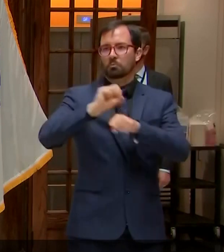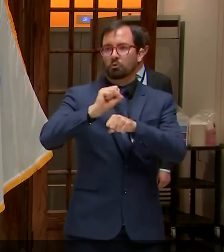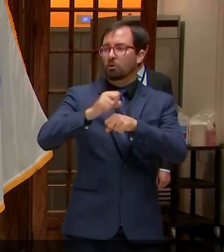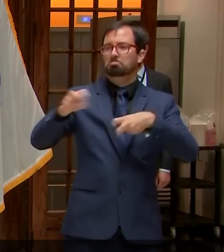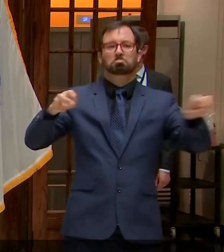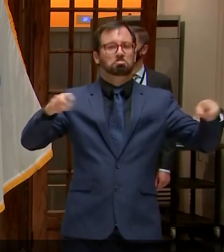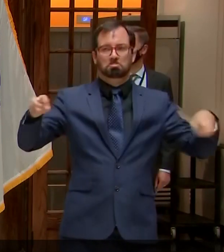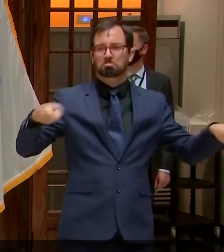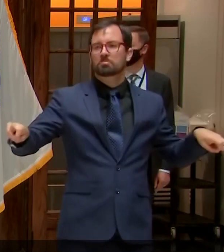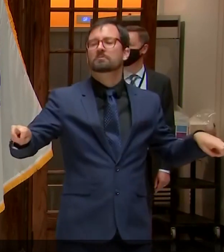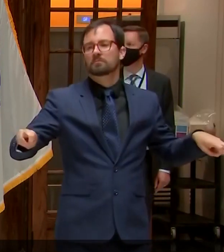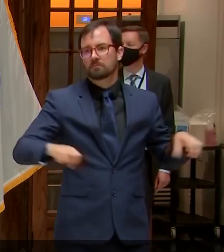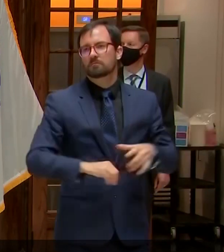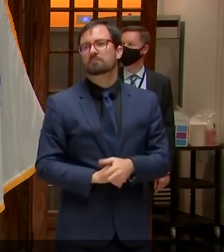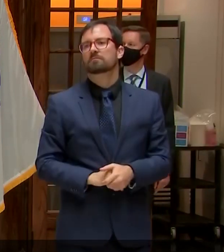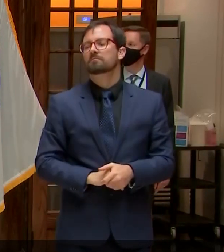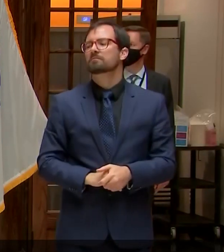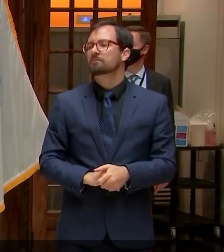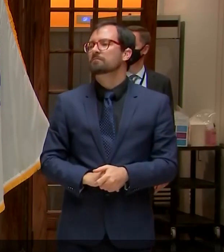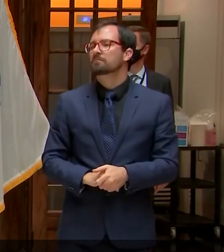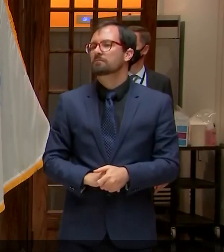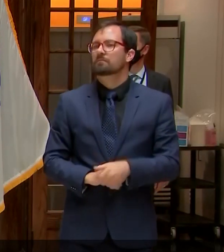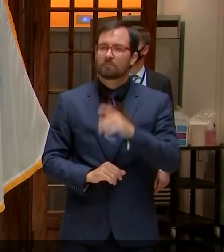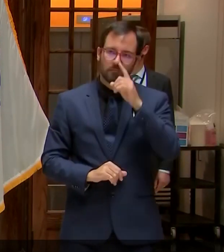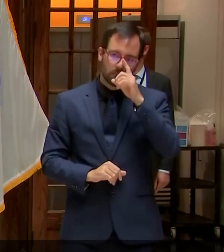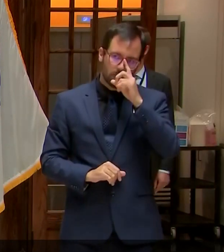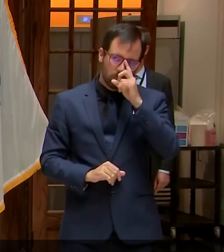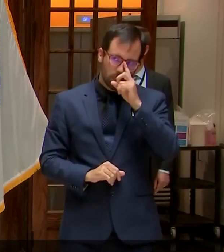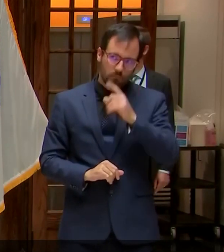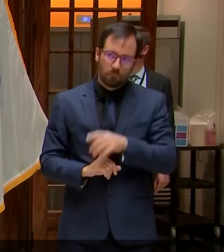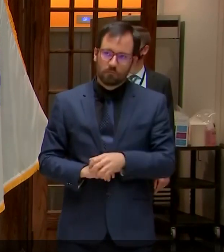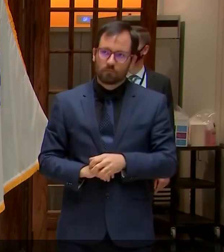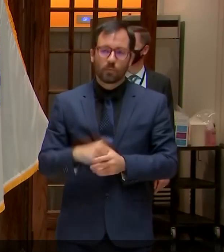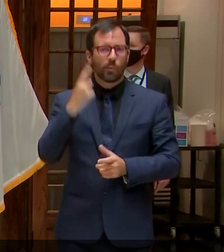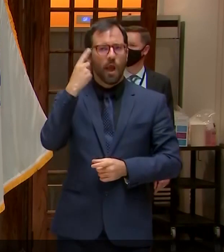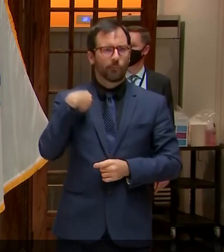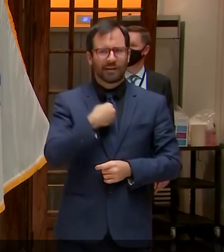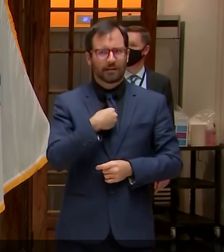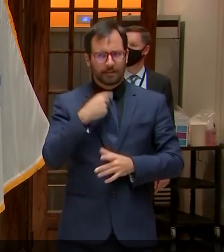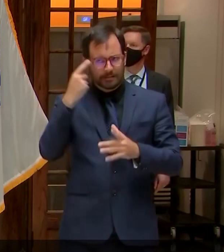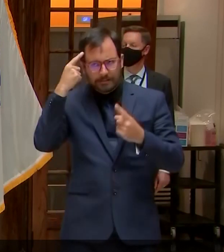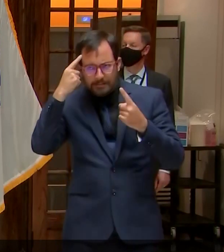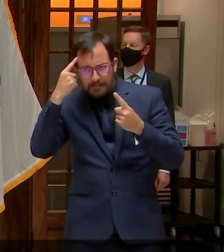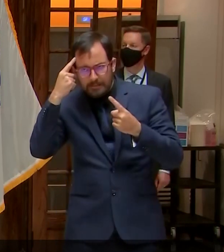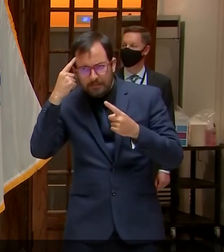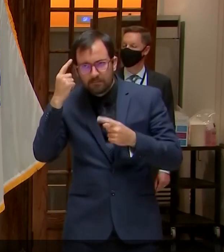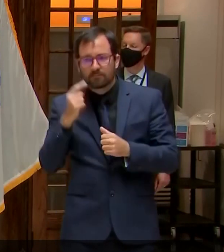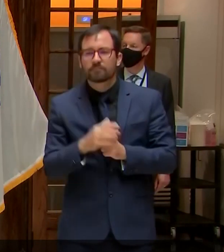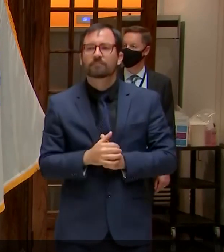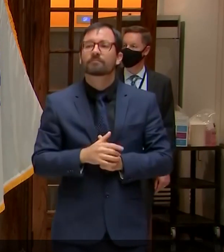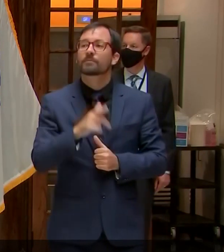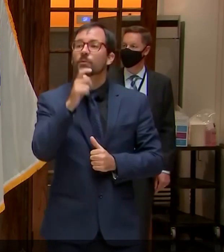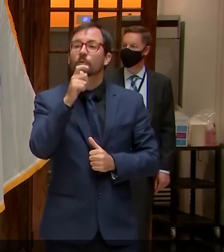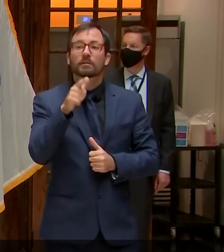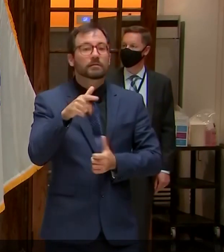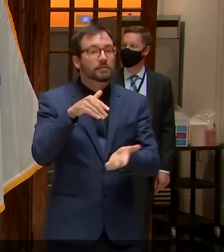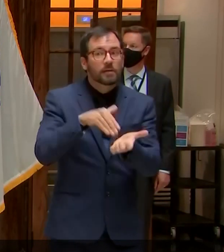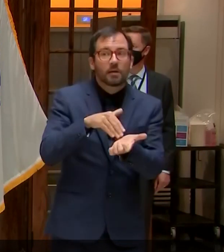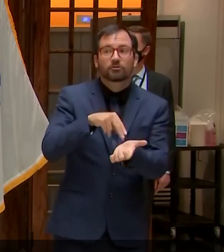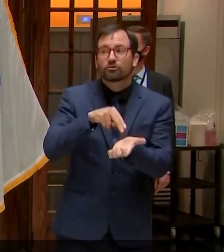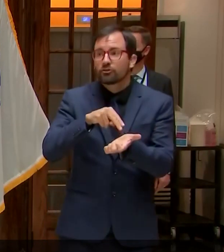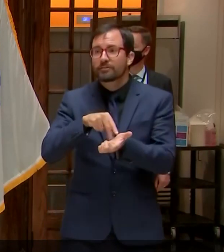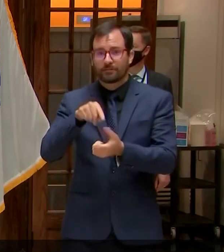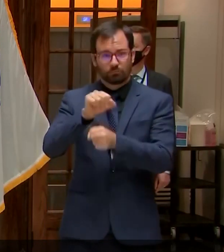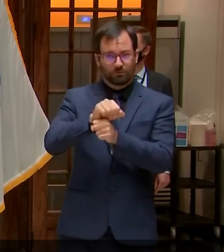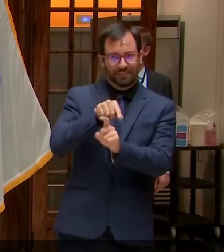been focused on is making sure we find places and spaces for the clinicians, so that those clinicians can continue to maintain the relationships they